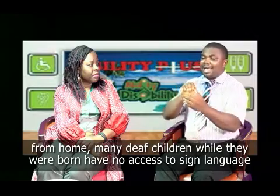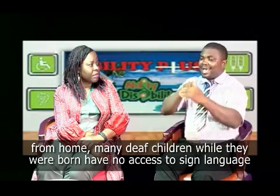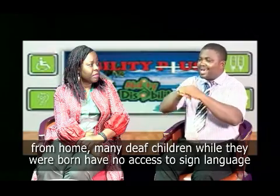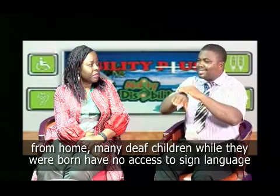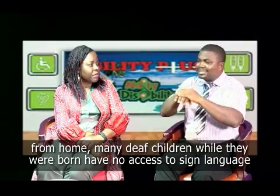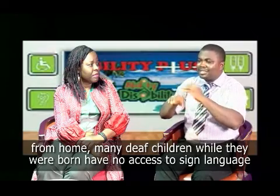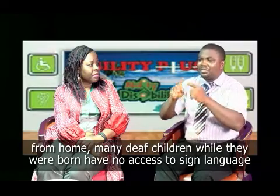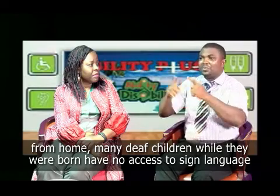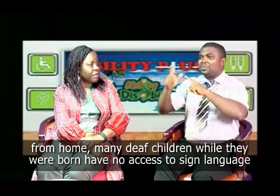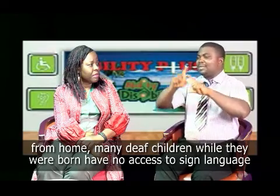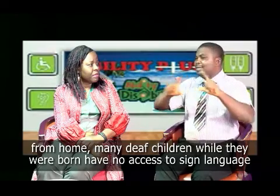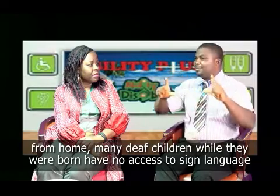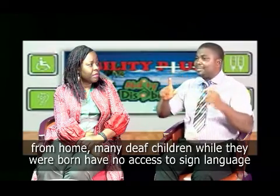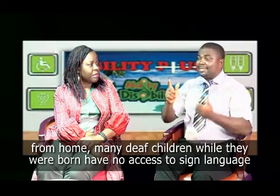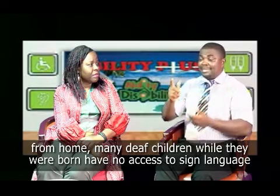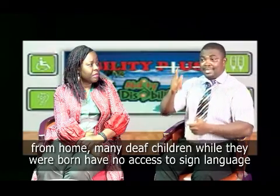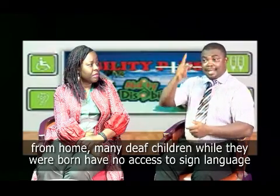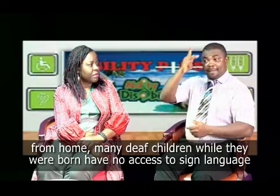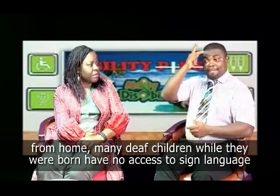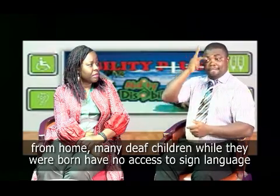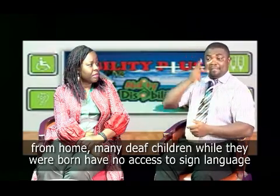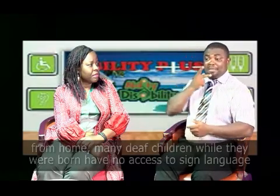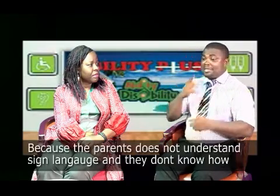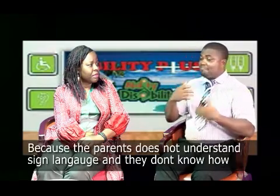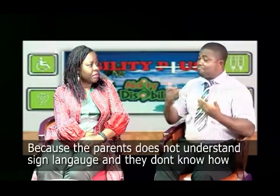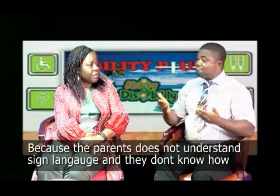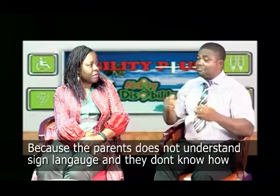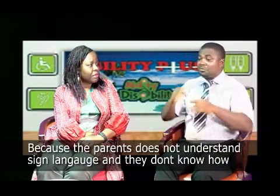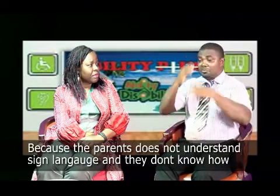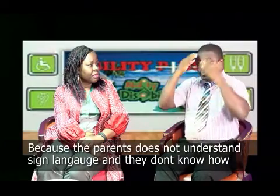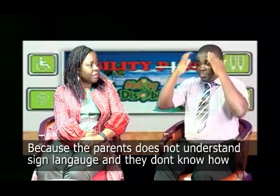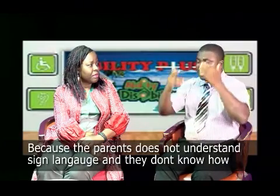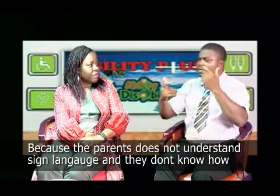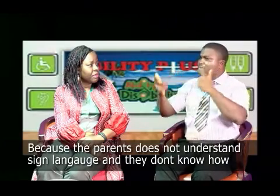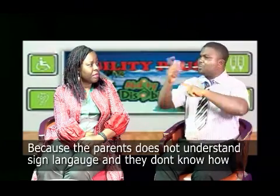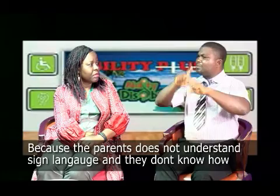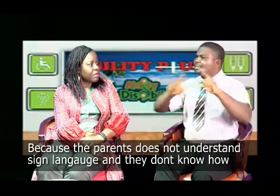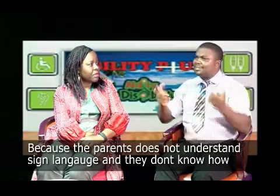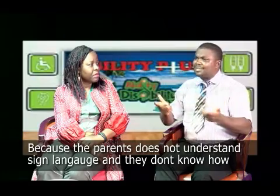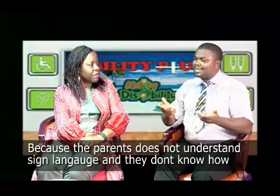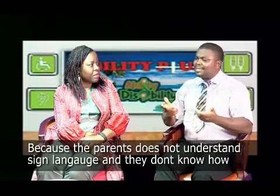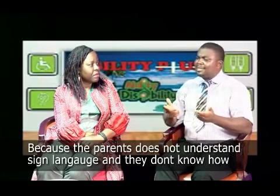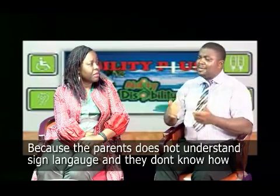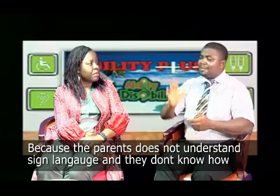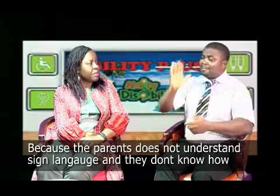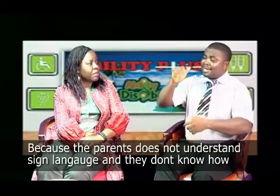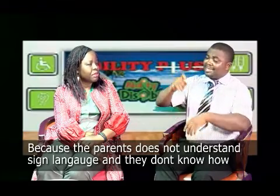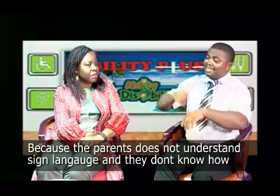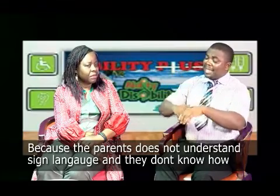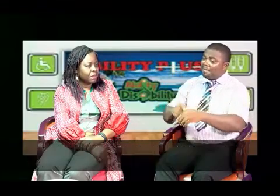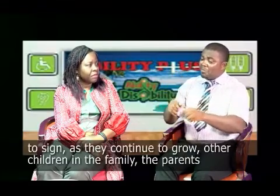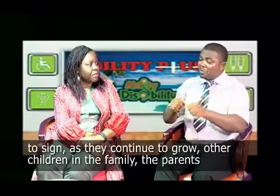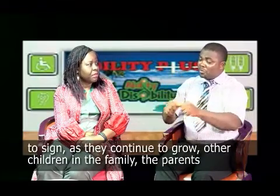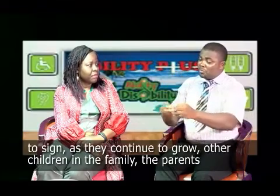no access to sign language because the parents does not understand sign language and they don't know how to sign.